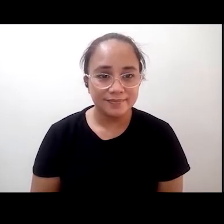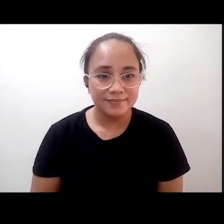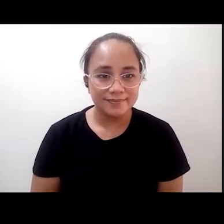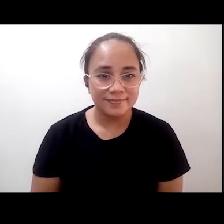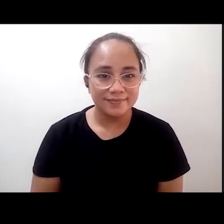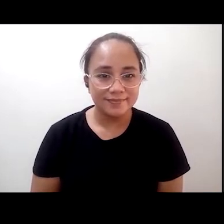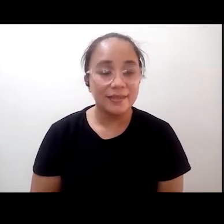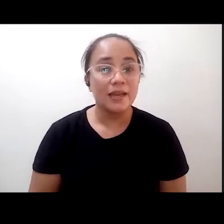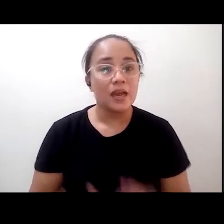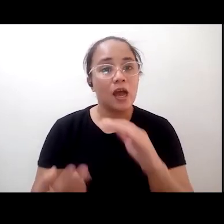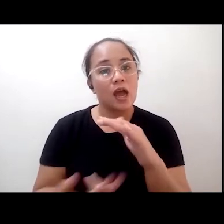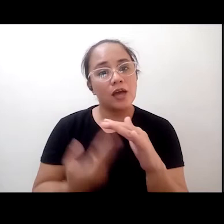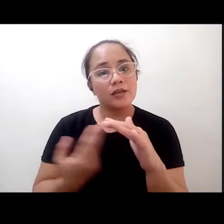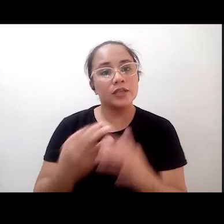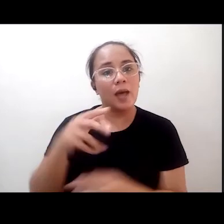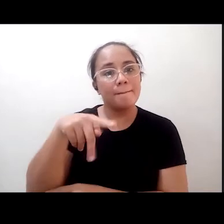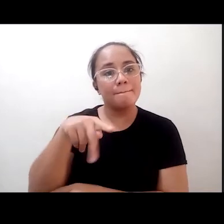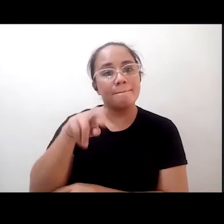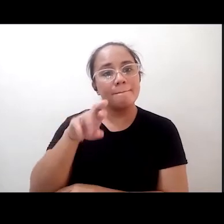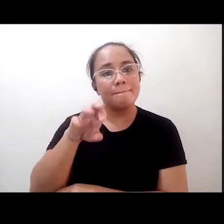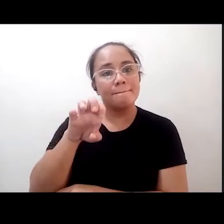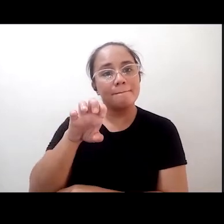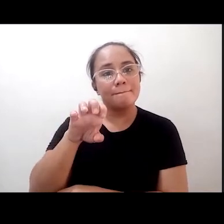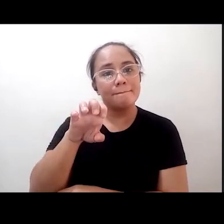under predicate,